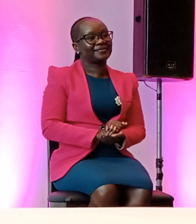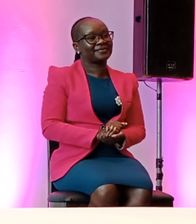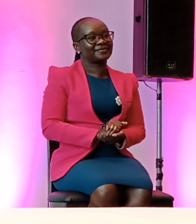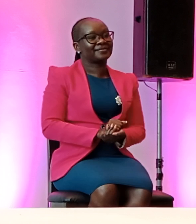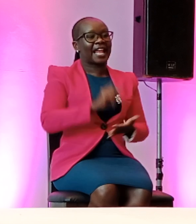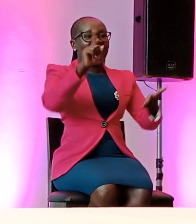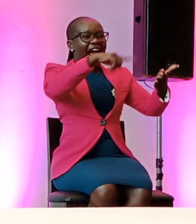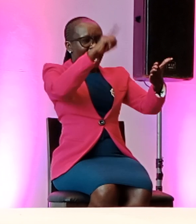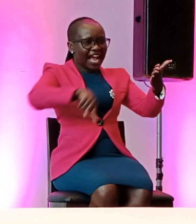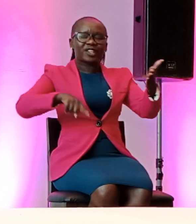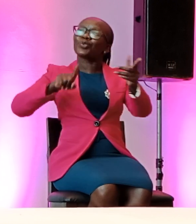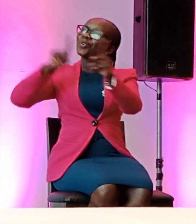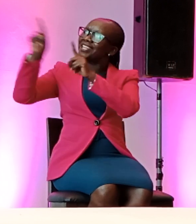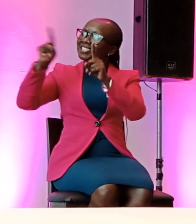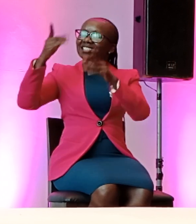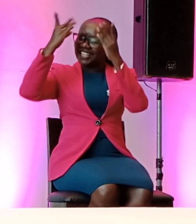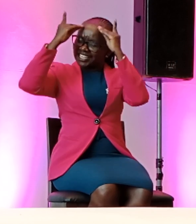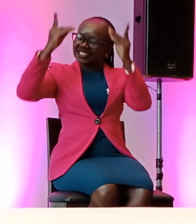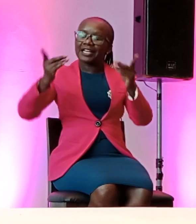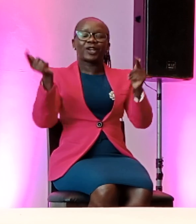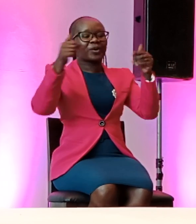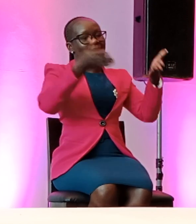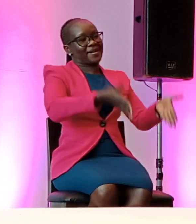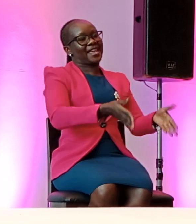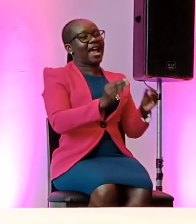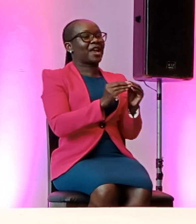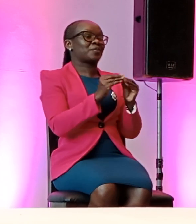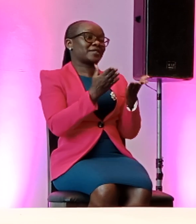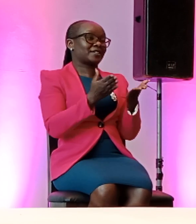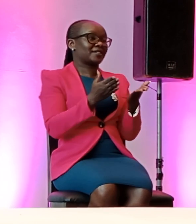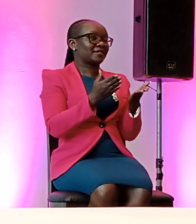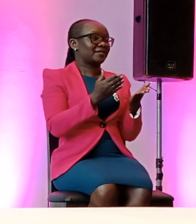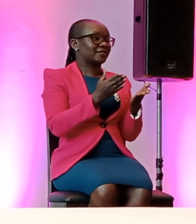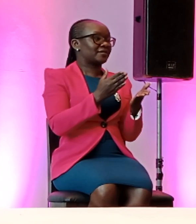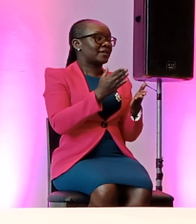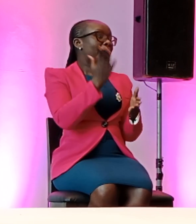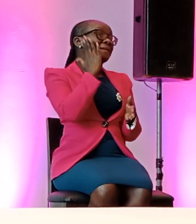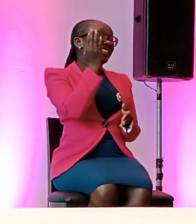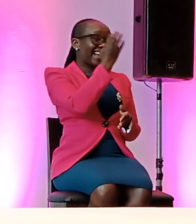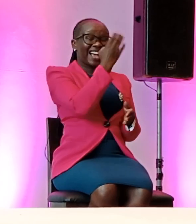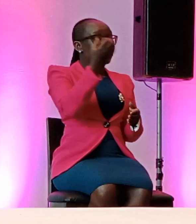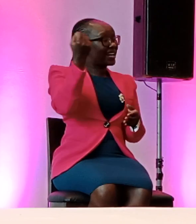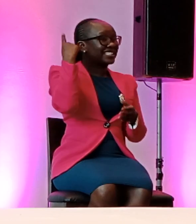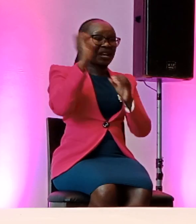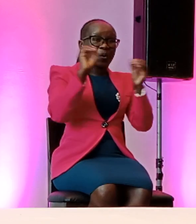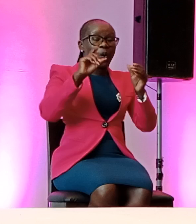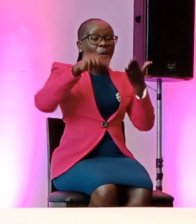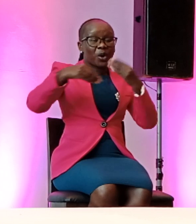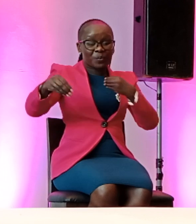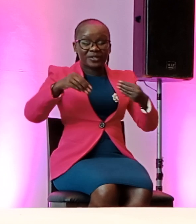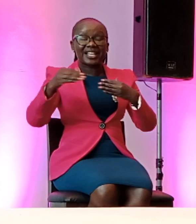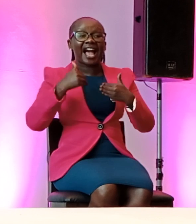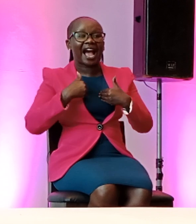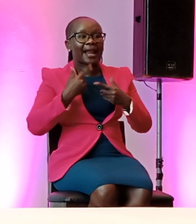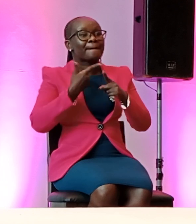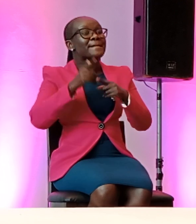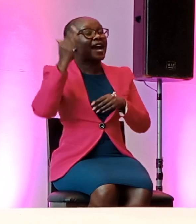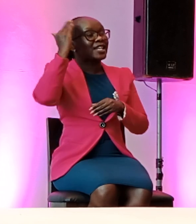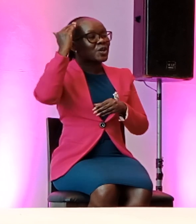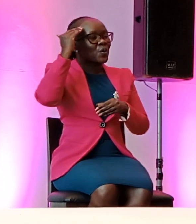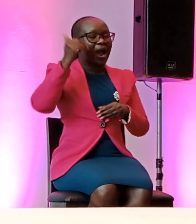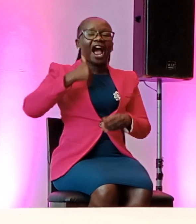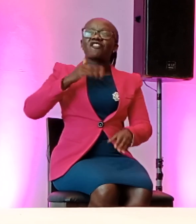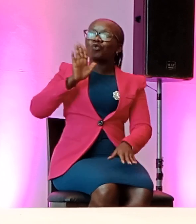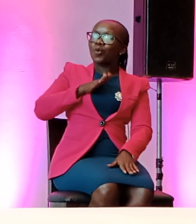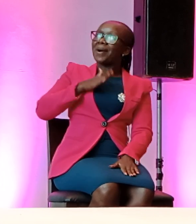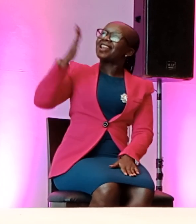She might not even understand what Busia is made of, but she knows that there is a